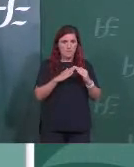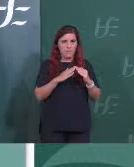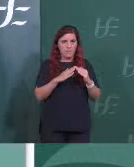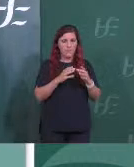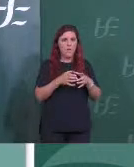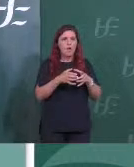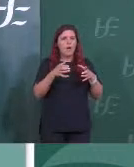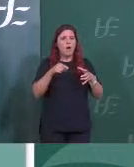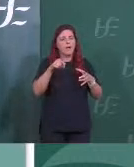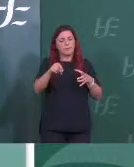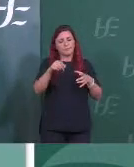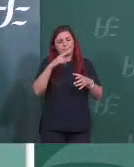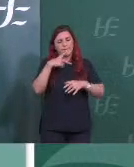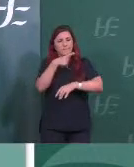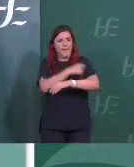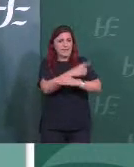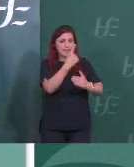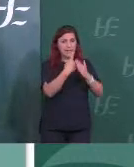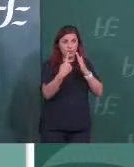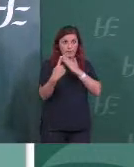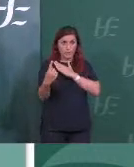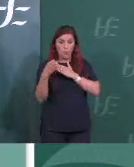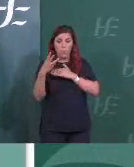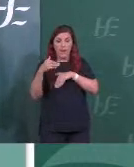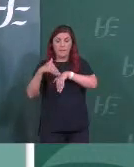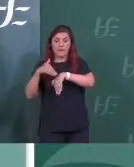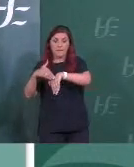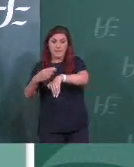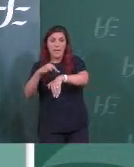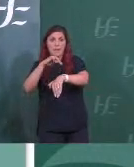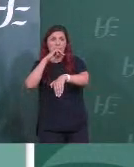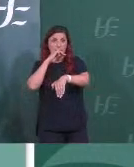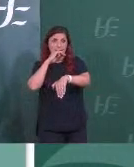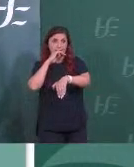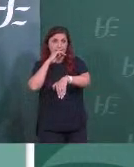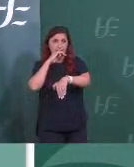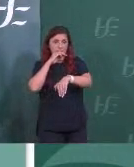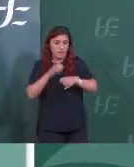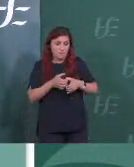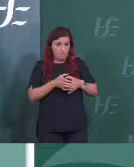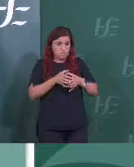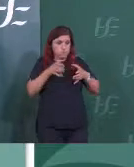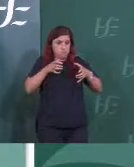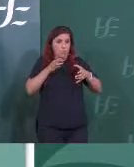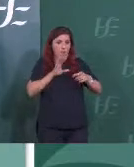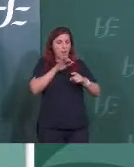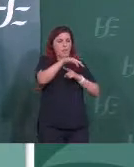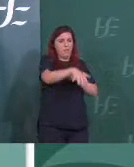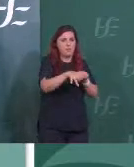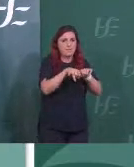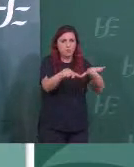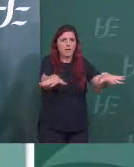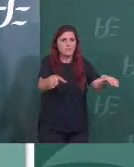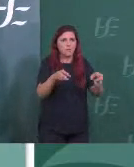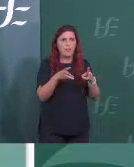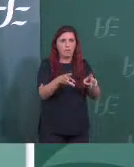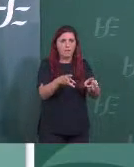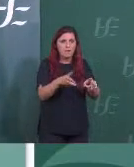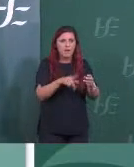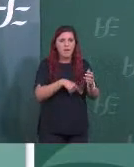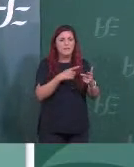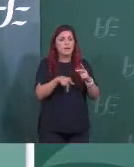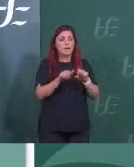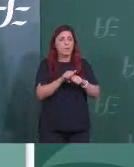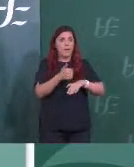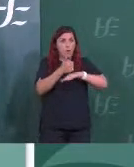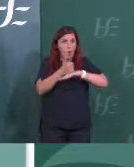vaccinated individuals will be affected and the flood wall is breached. So the left-hand number of cases, left-hand side, where we have low